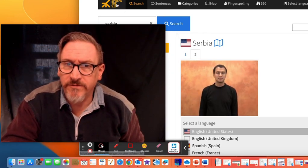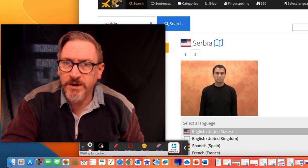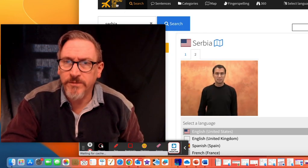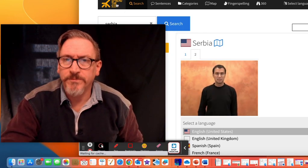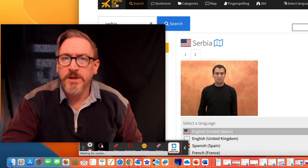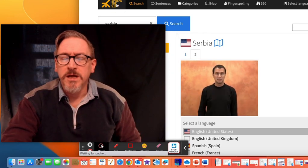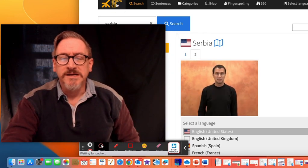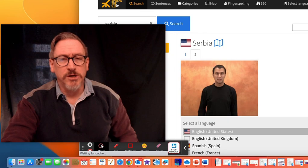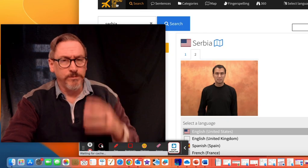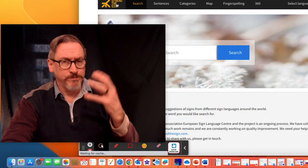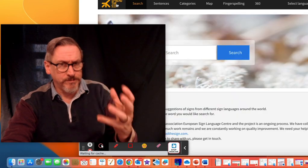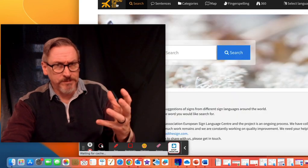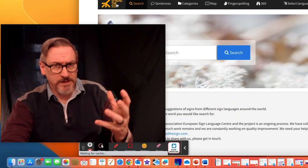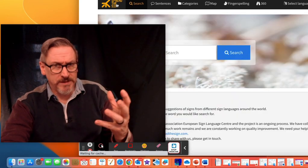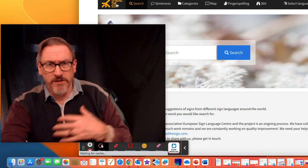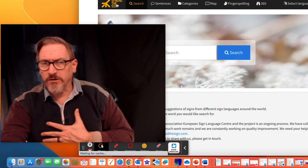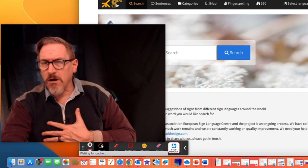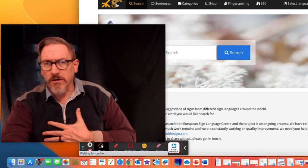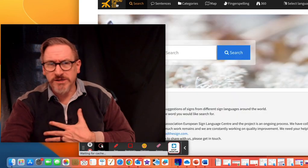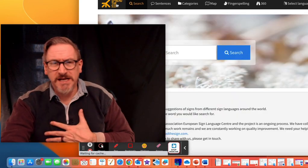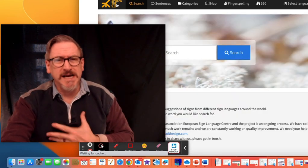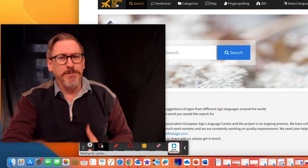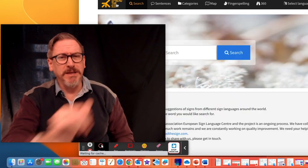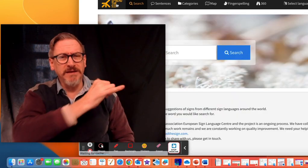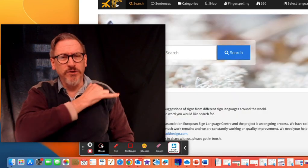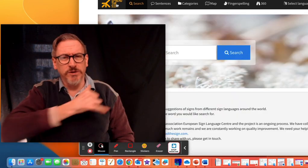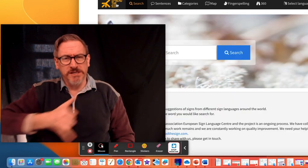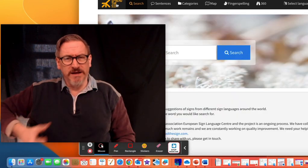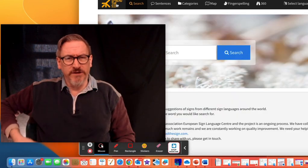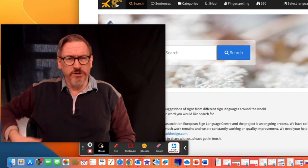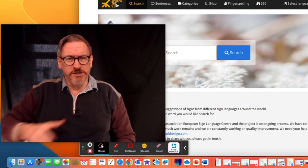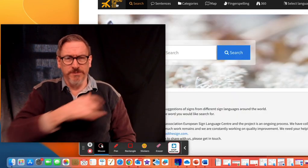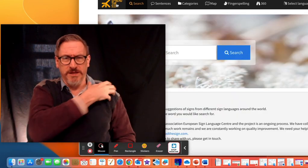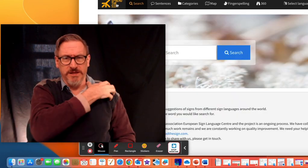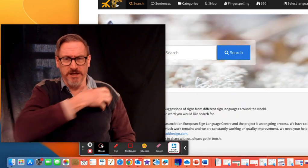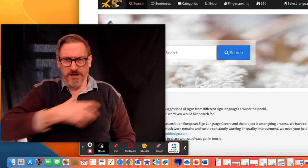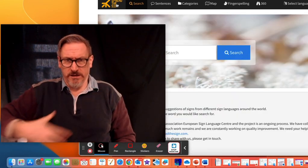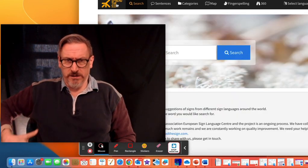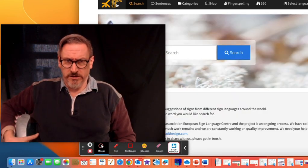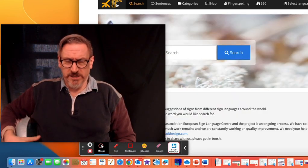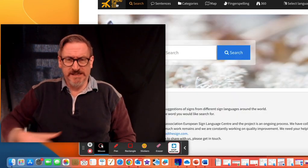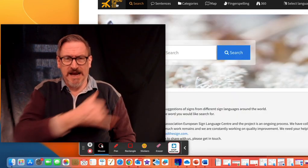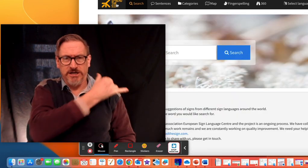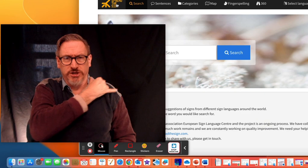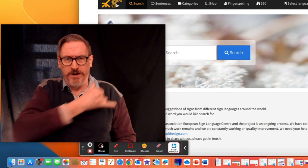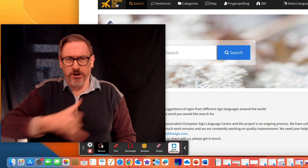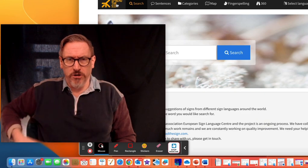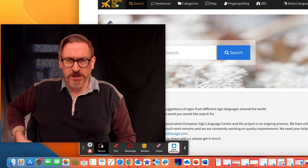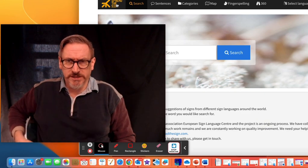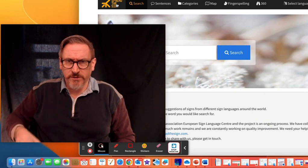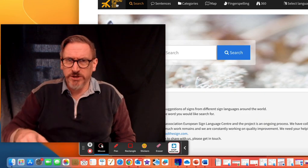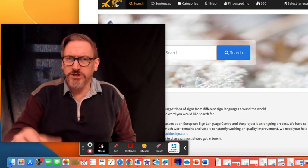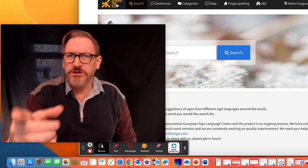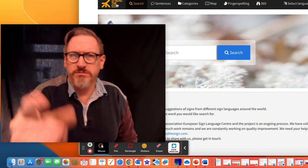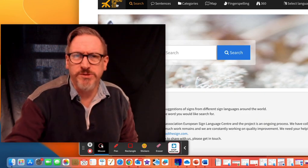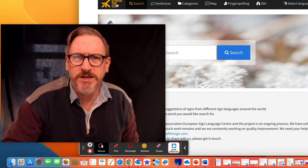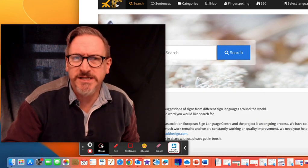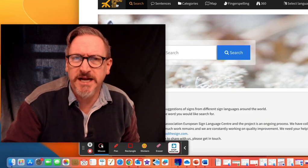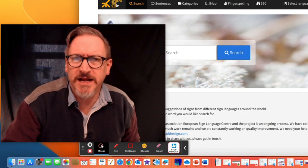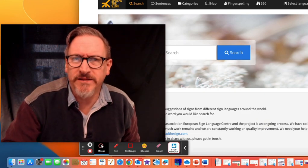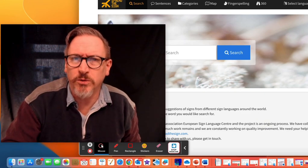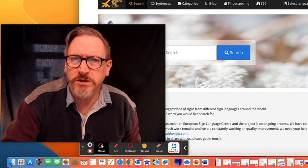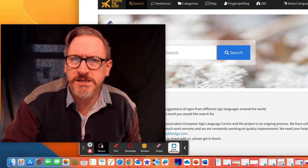back from there. So there are other signs. I believe Yugoslavia used to be the sash going across. I wish